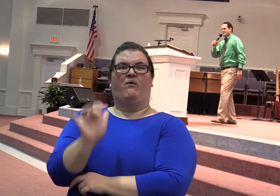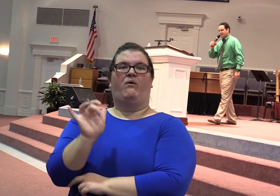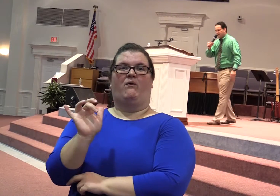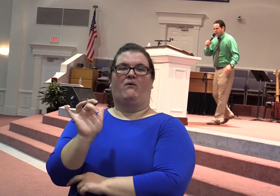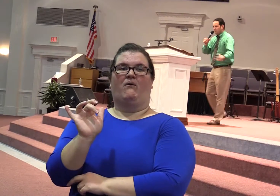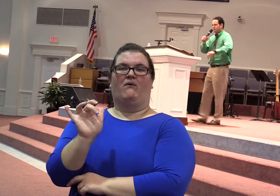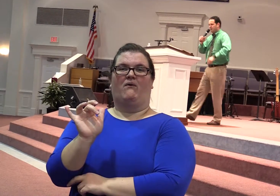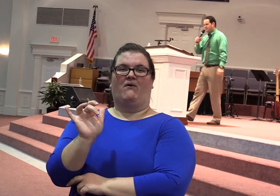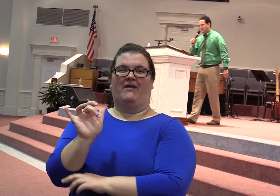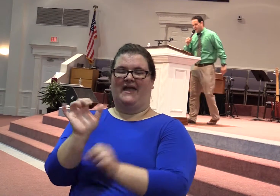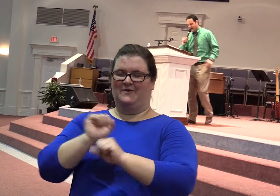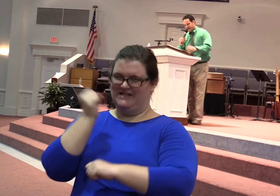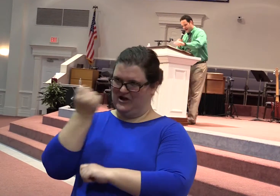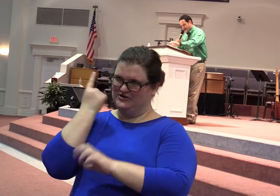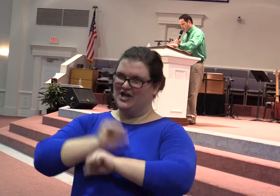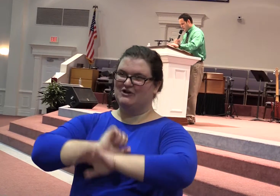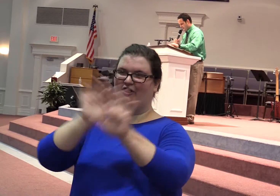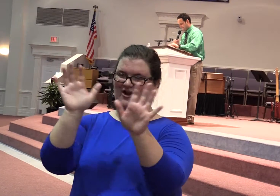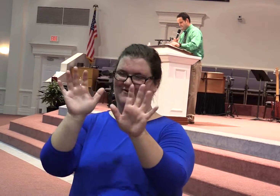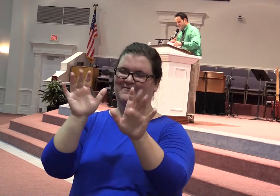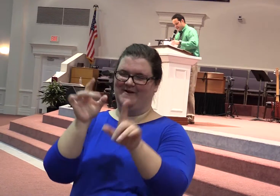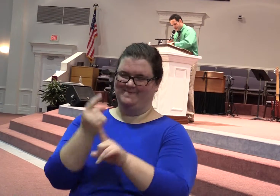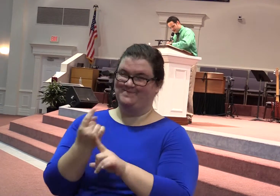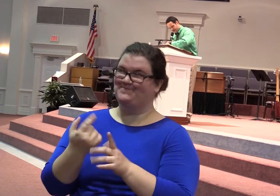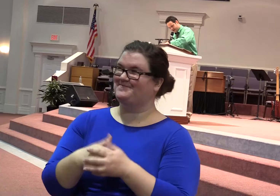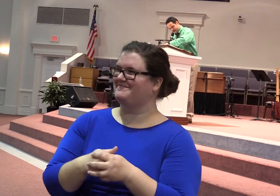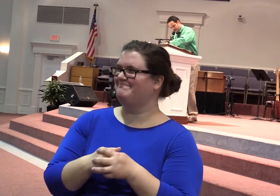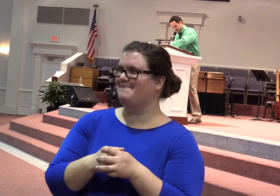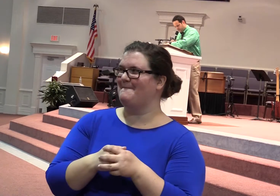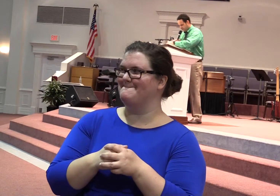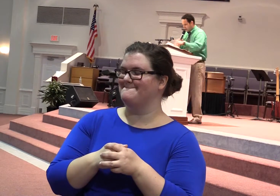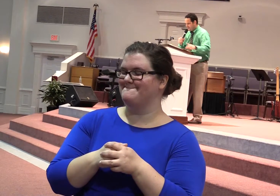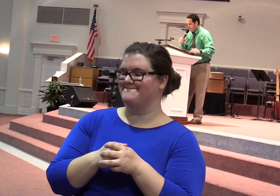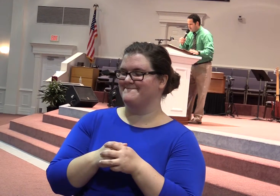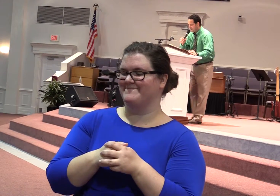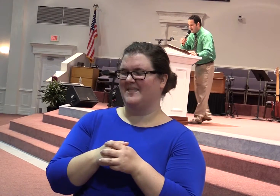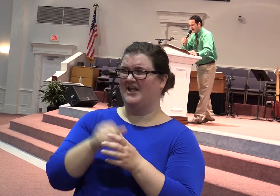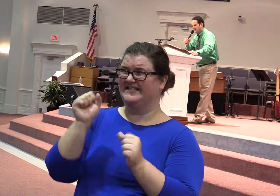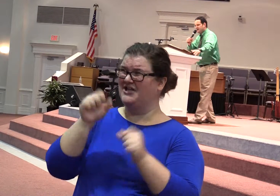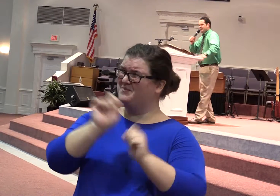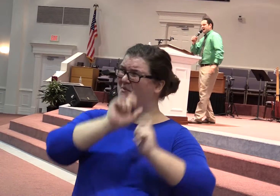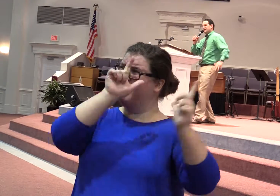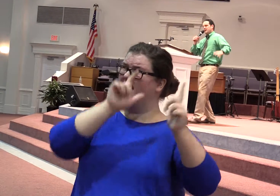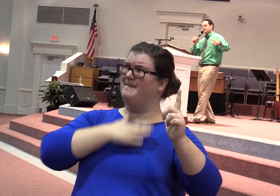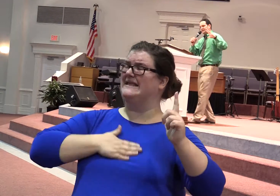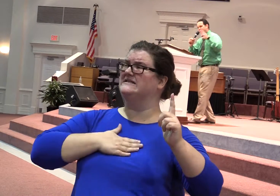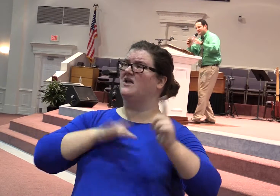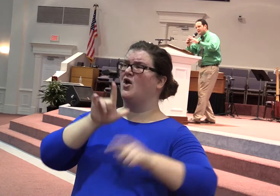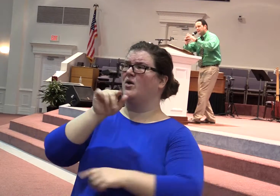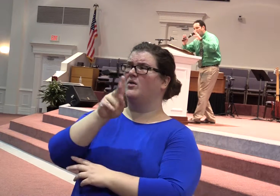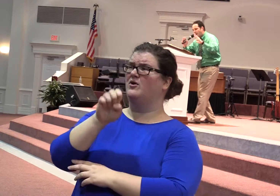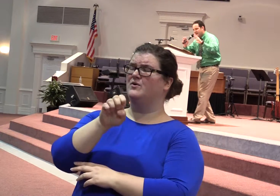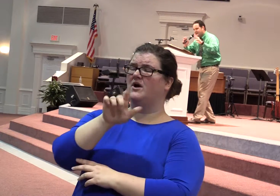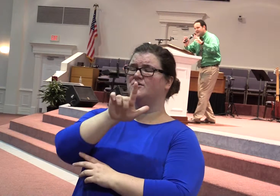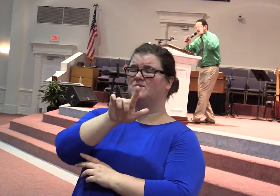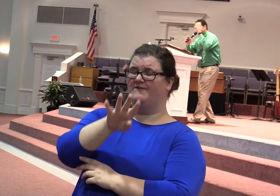Luke 24 right there. Hallelujah. 24, 24:45. And their understanding